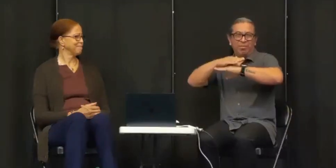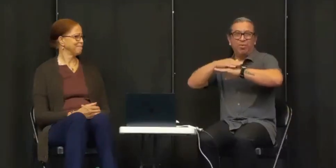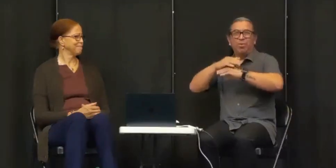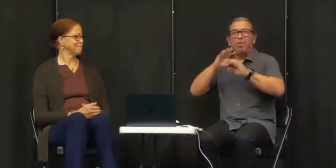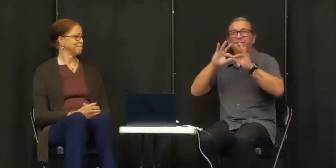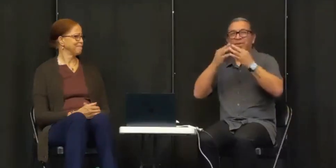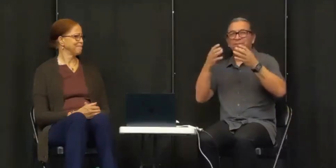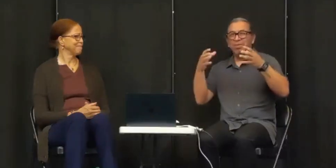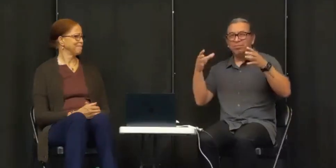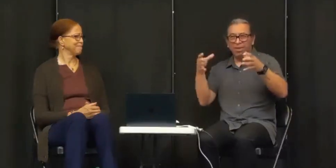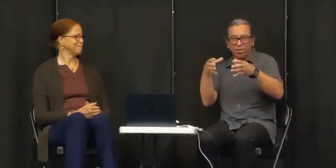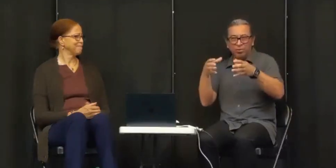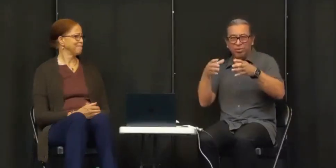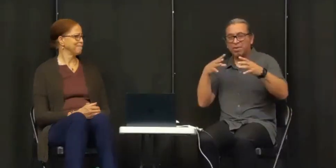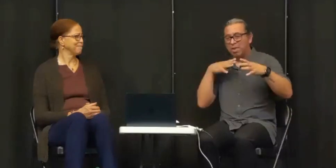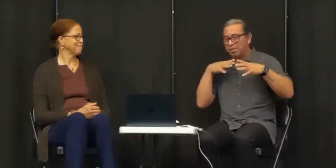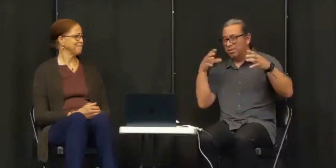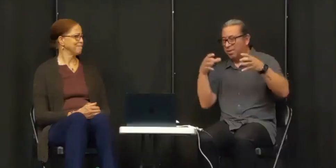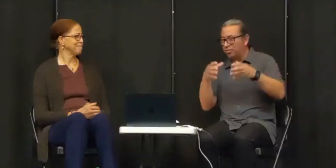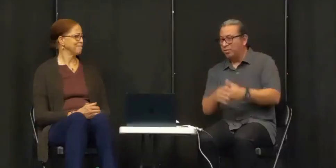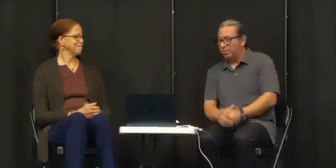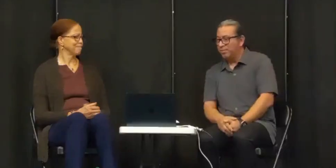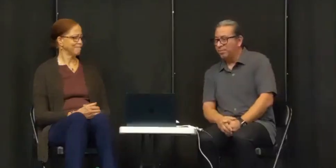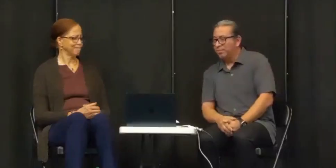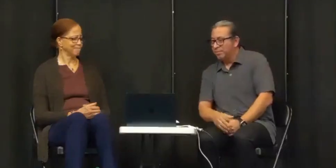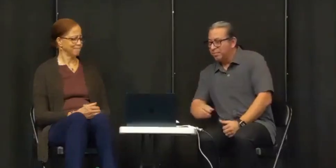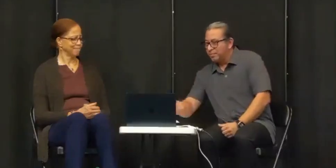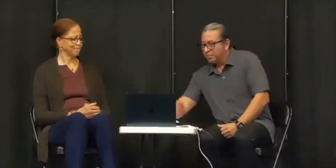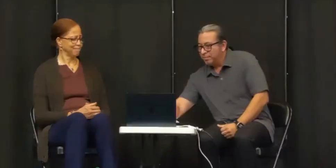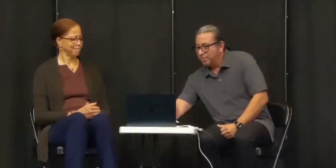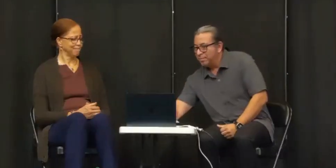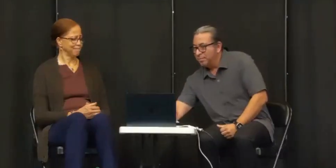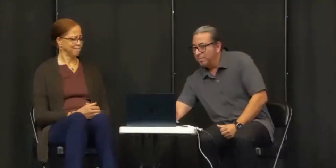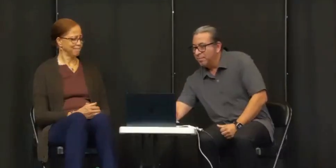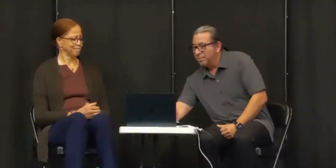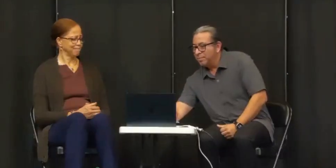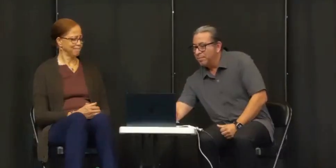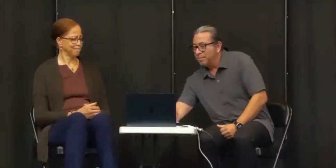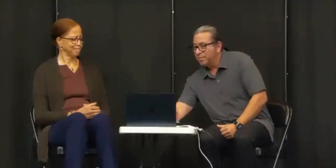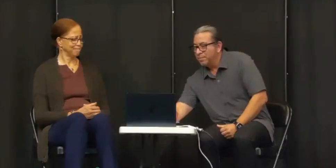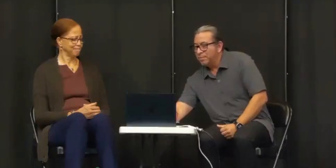include us in their table, in their family gatherings, and their holiday gatherings.